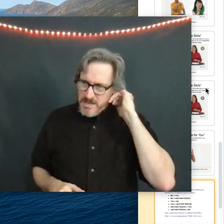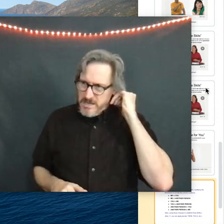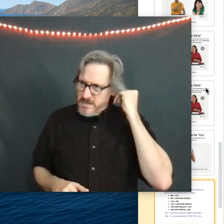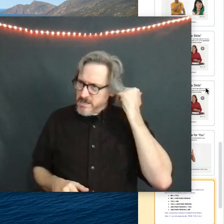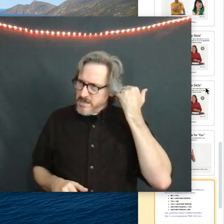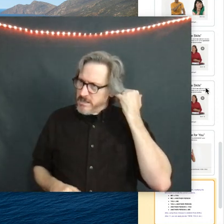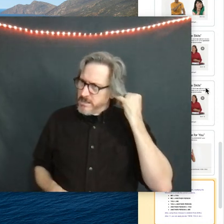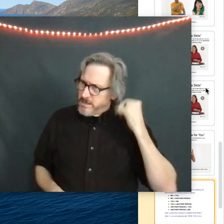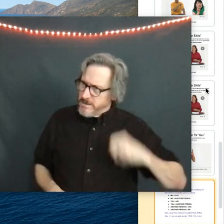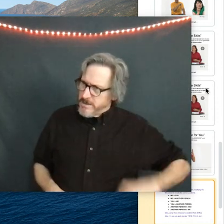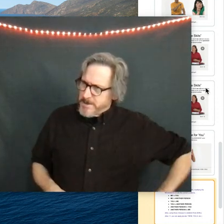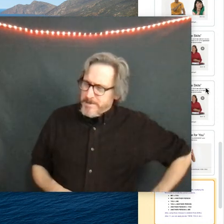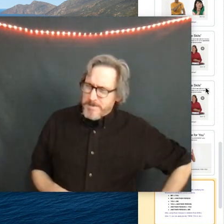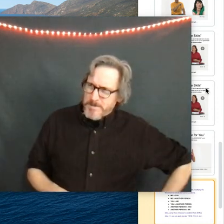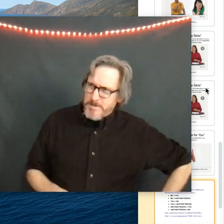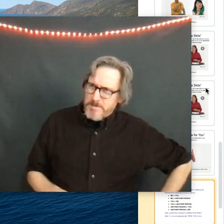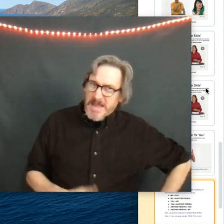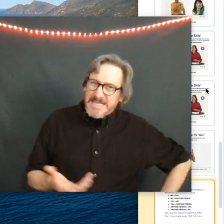not